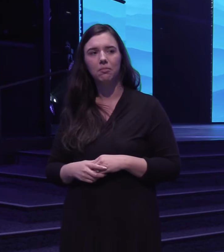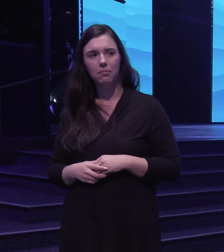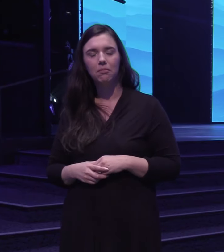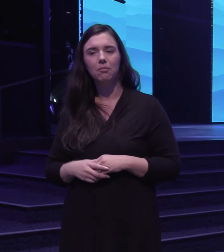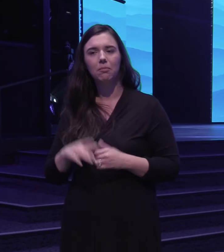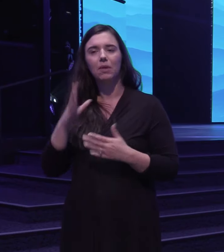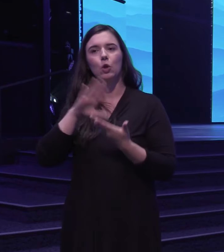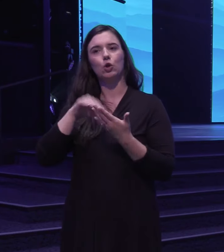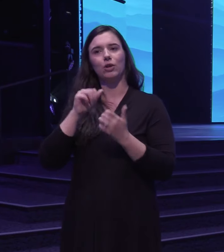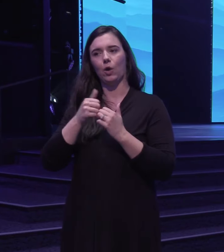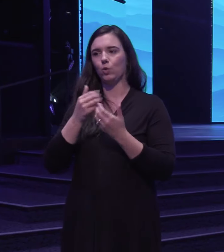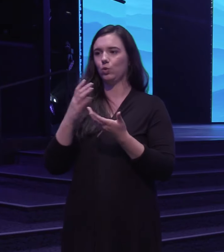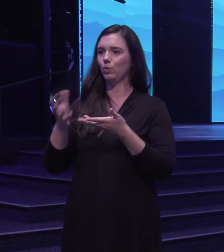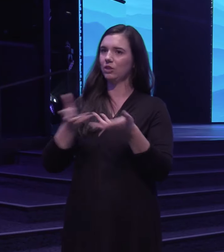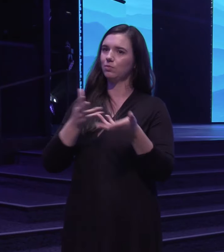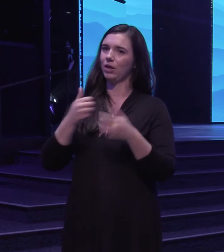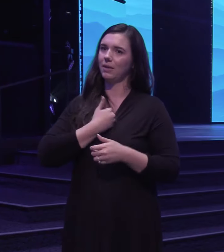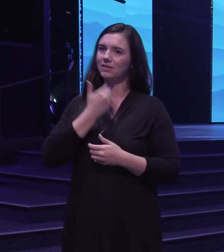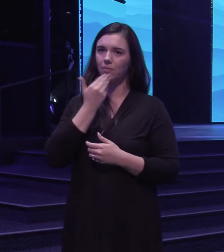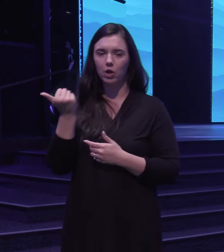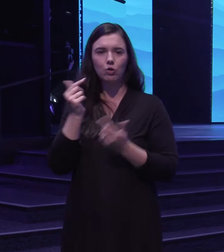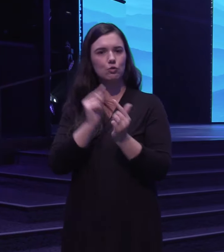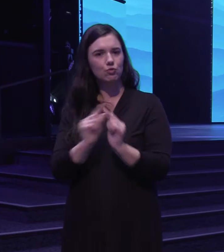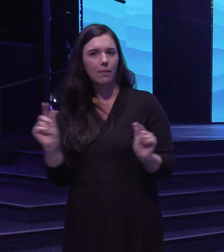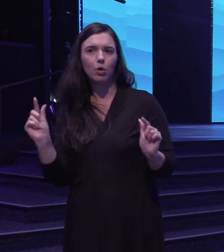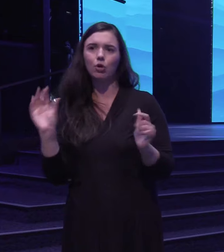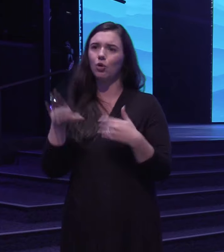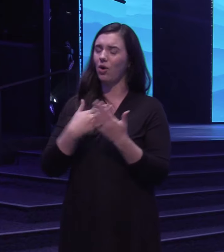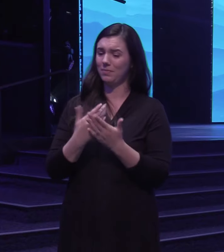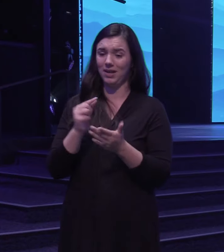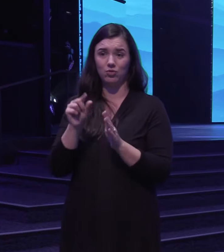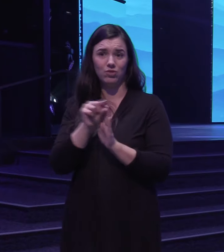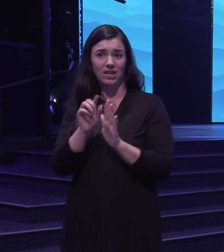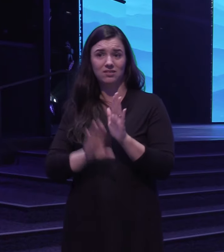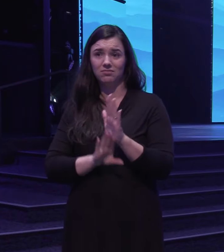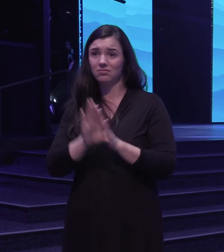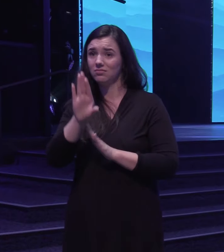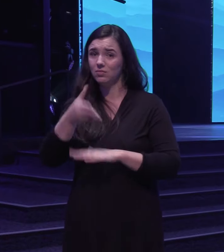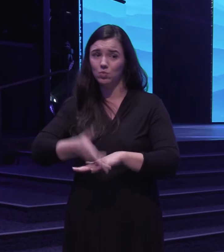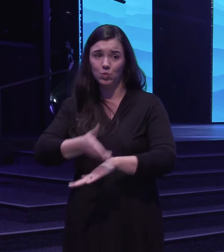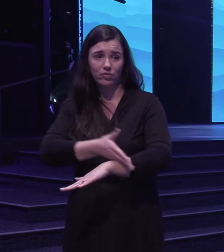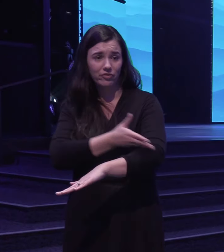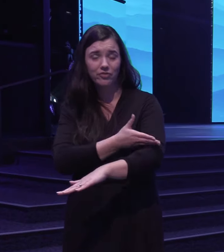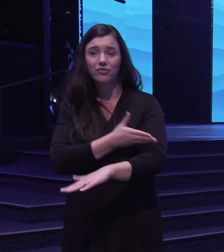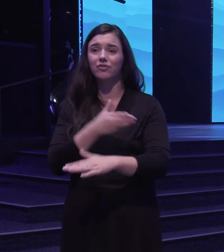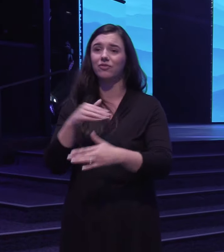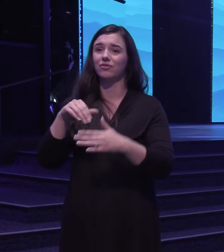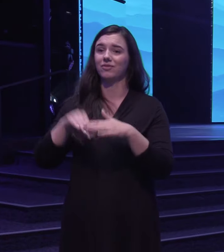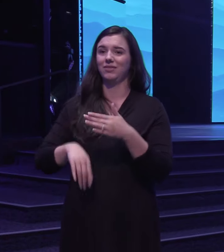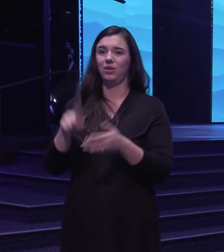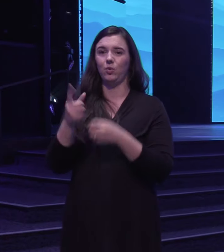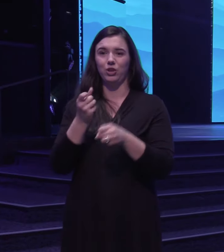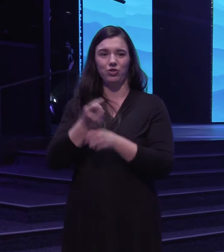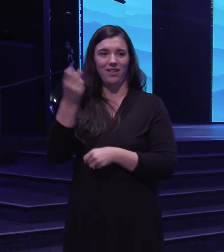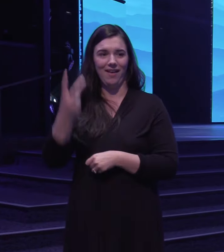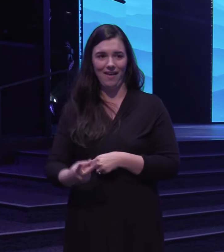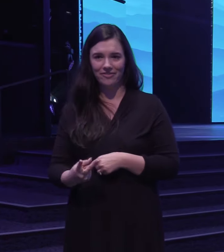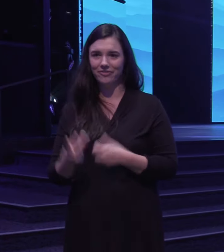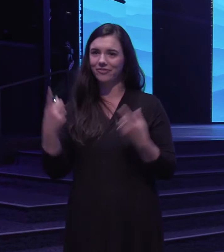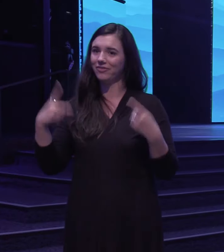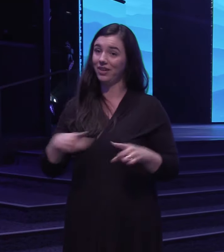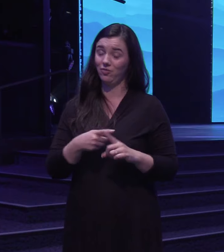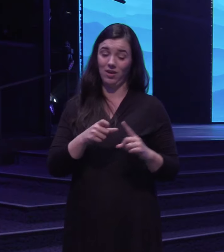how to express myself better, grammar, syntax. All of my grades began to improve. Within the space of a year and a half,